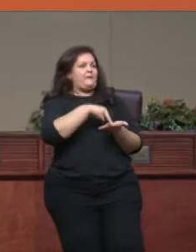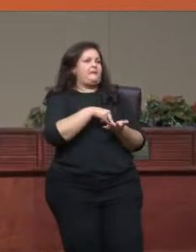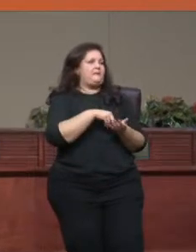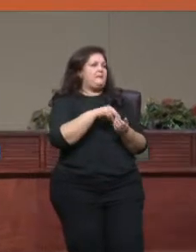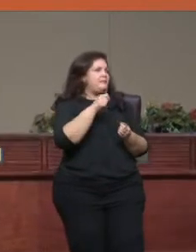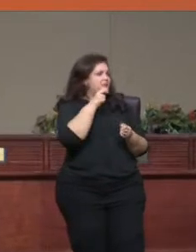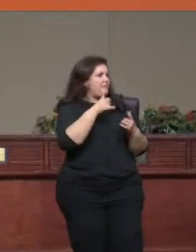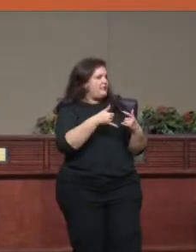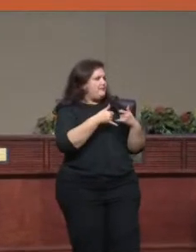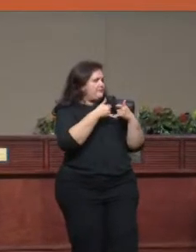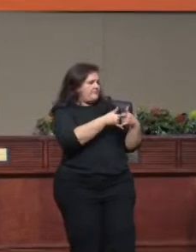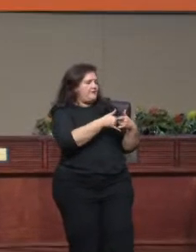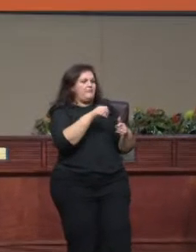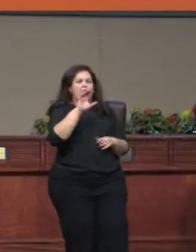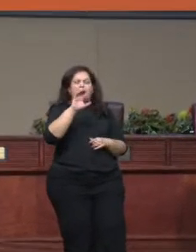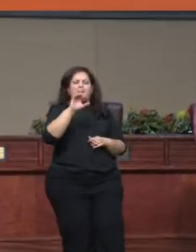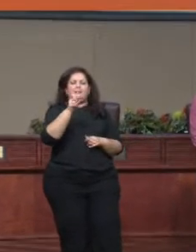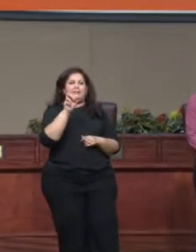Cesar at this time.